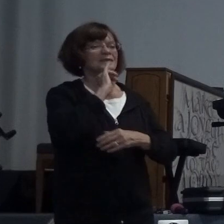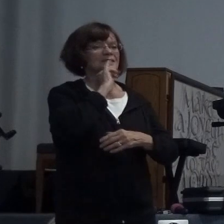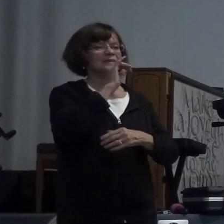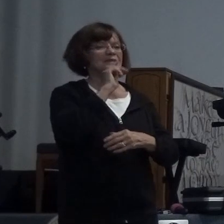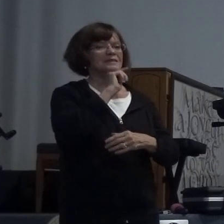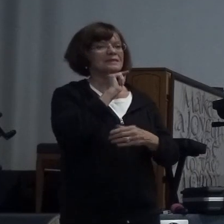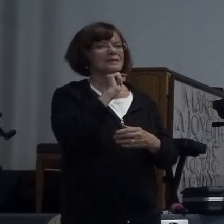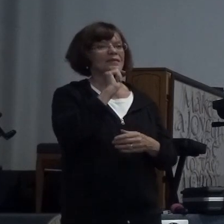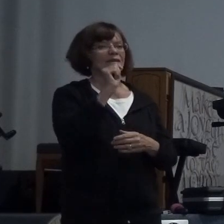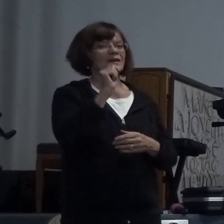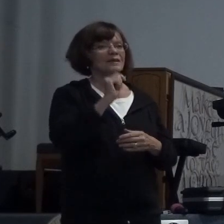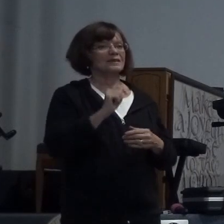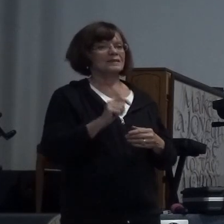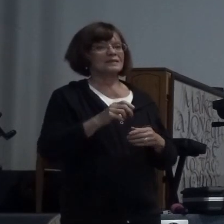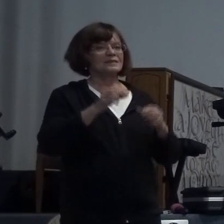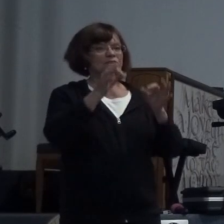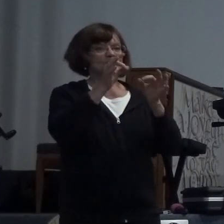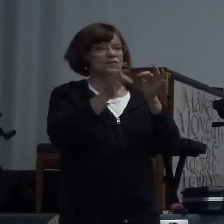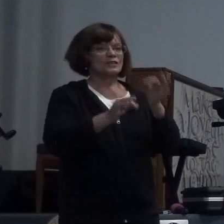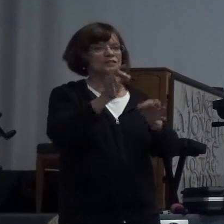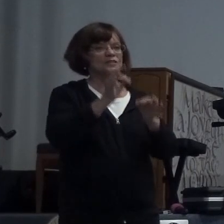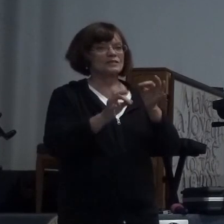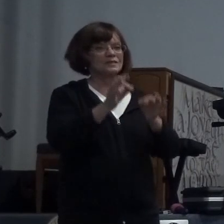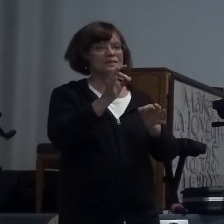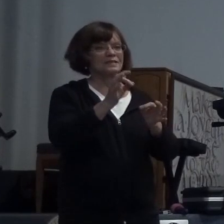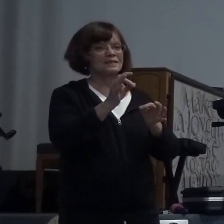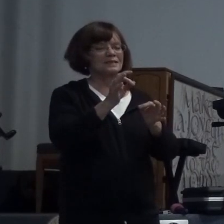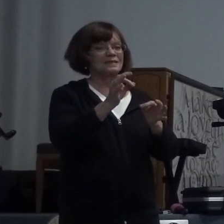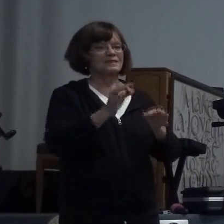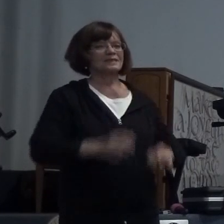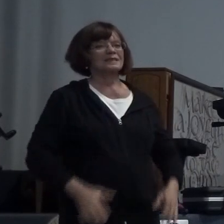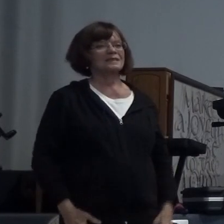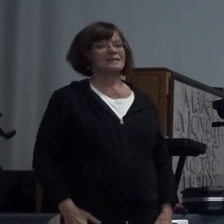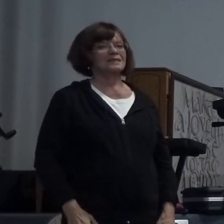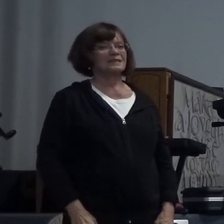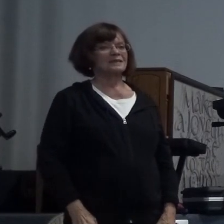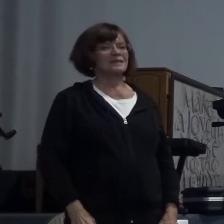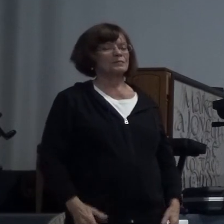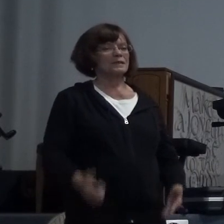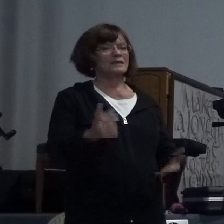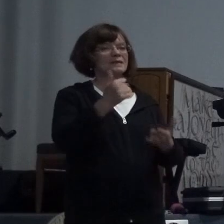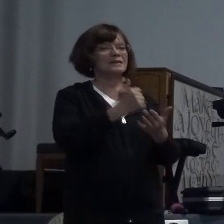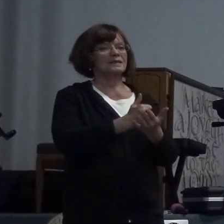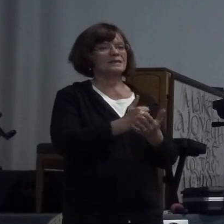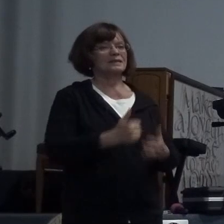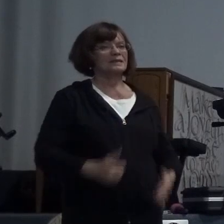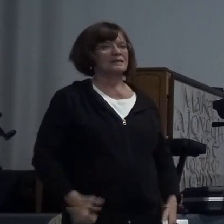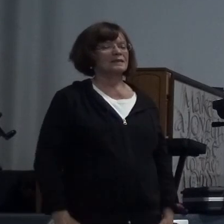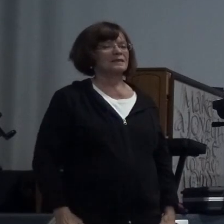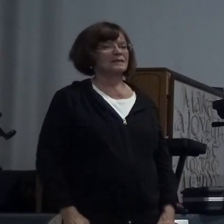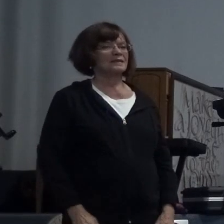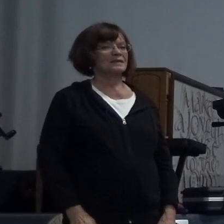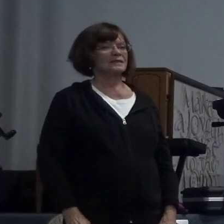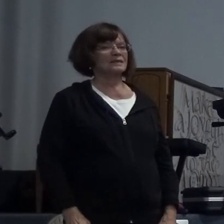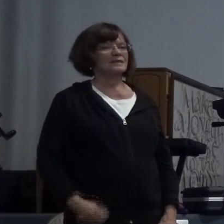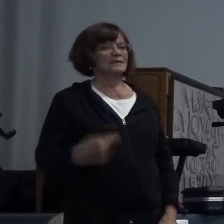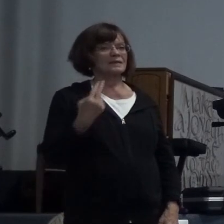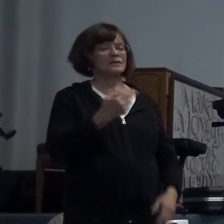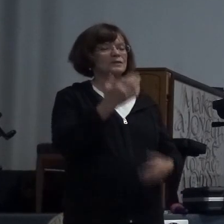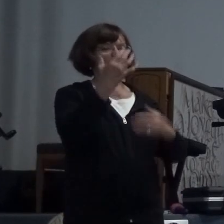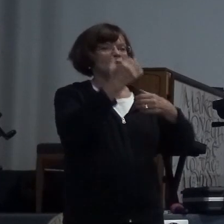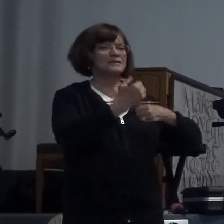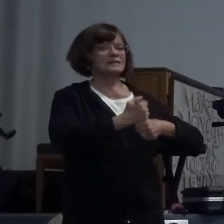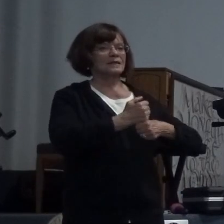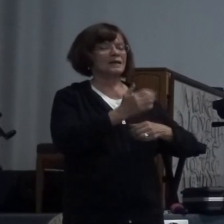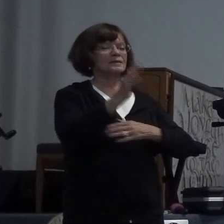He said, "Vengeance is mine. Lord, I give these people to you." Amen. And that's what we trust in. Right.